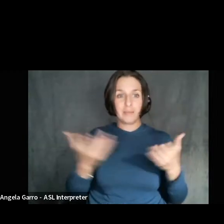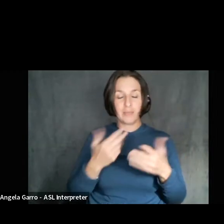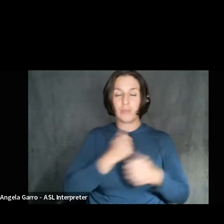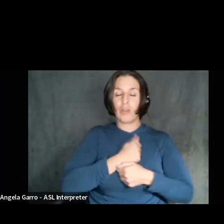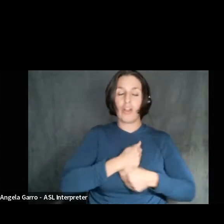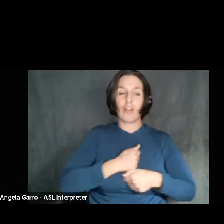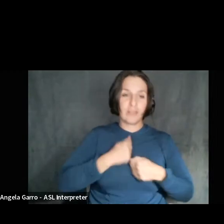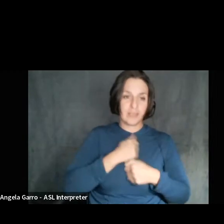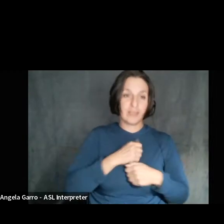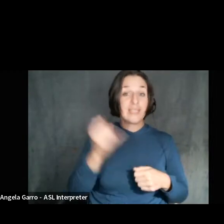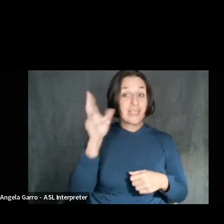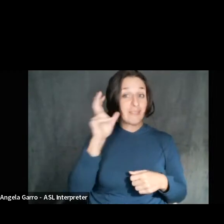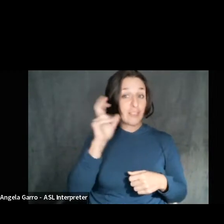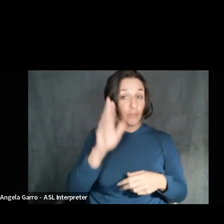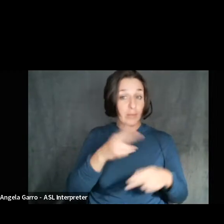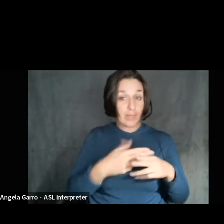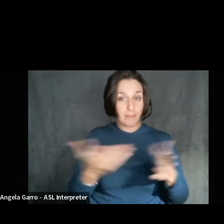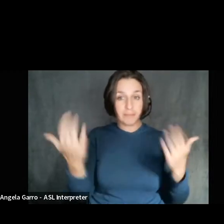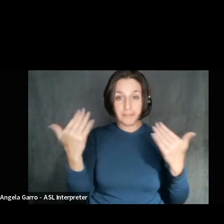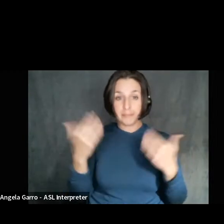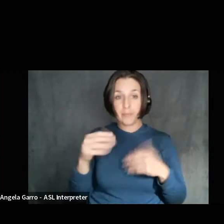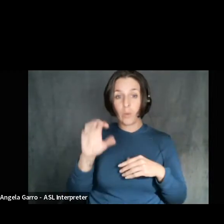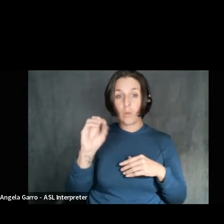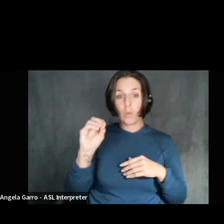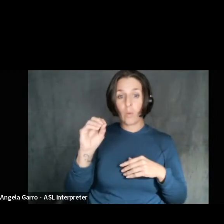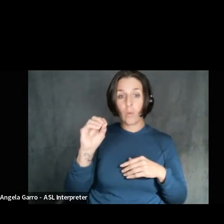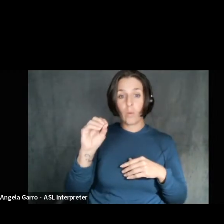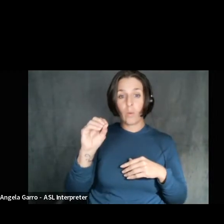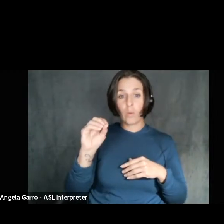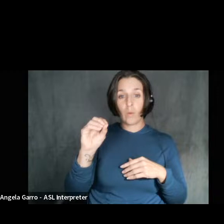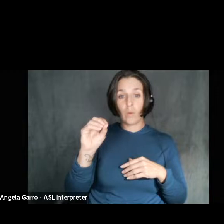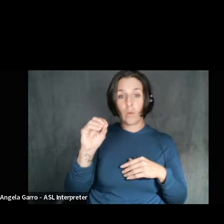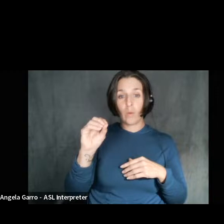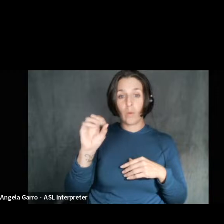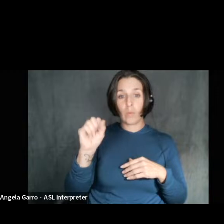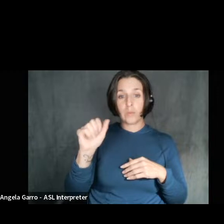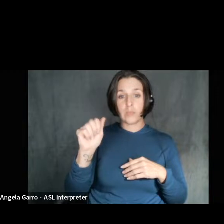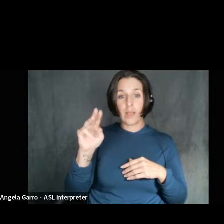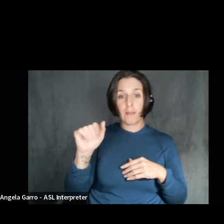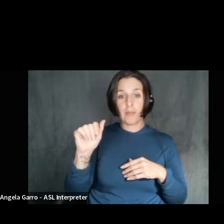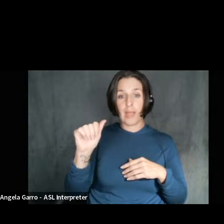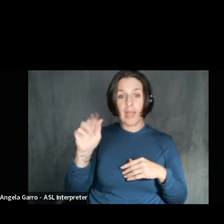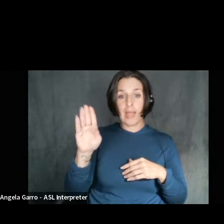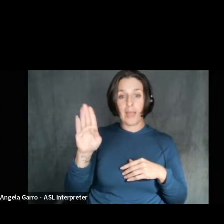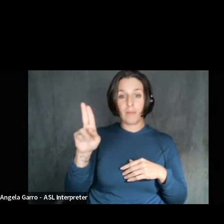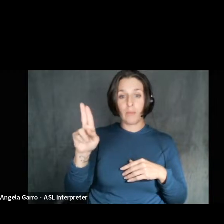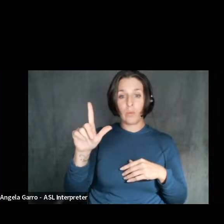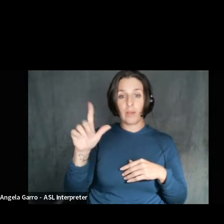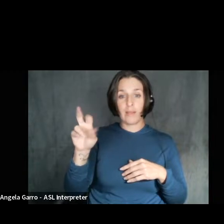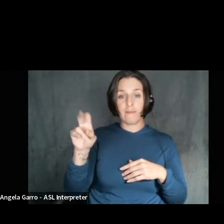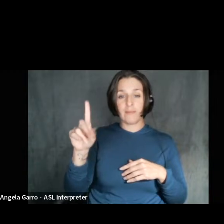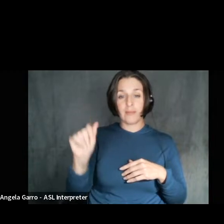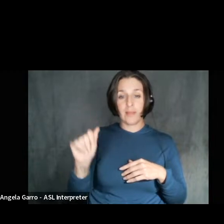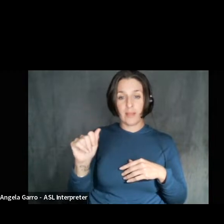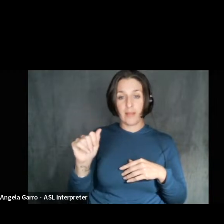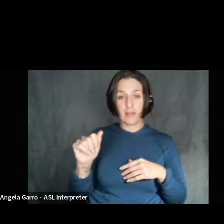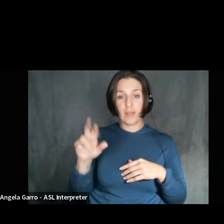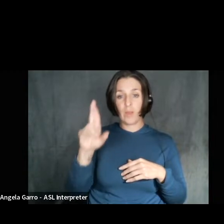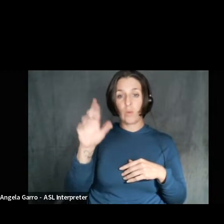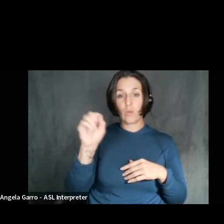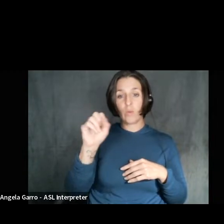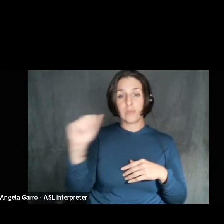name, please come on up. Osama Abulabda. Okay, Rosa